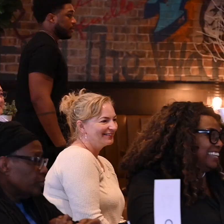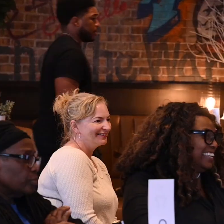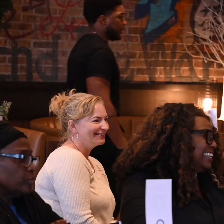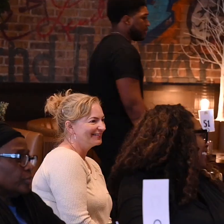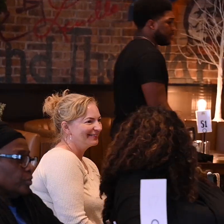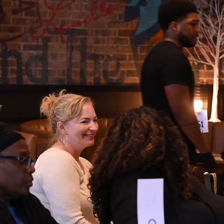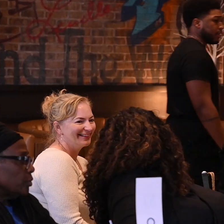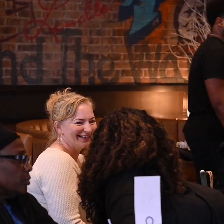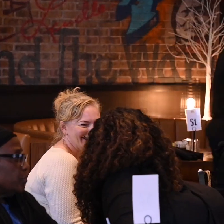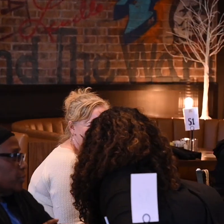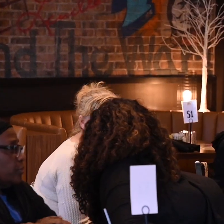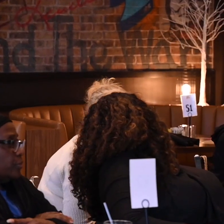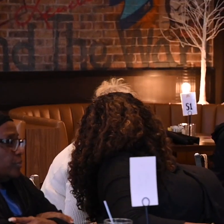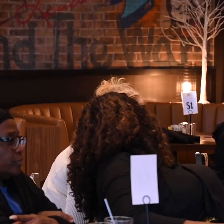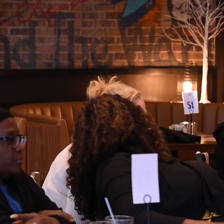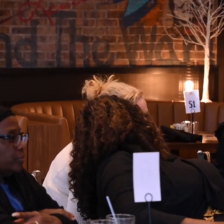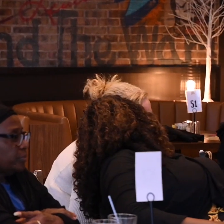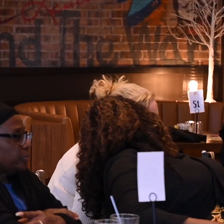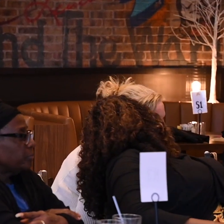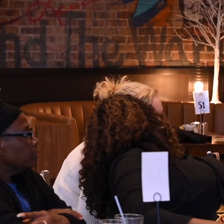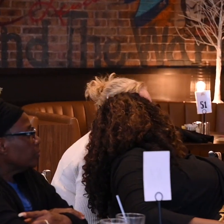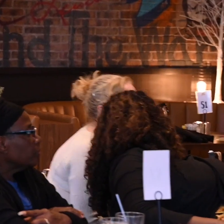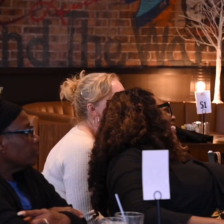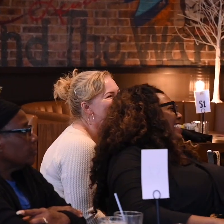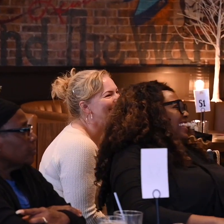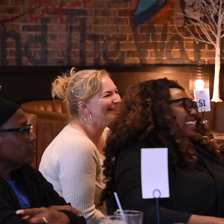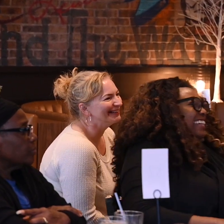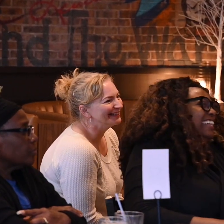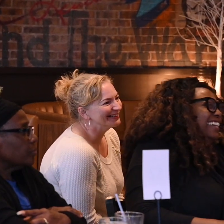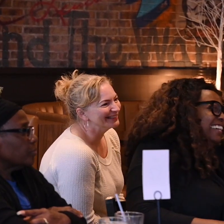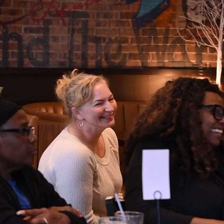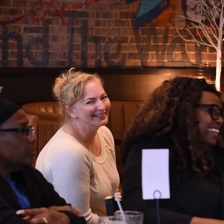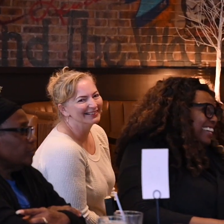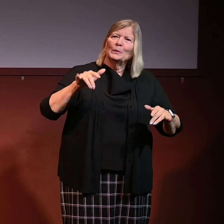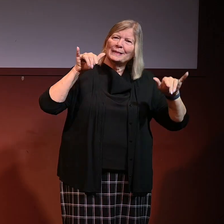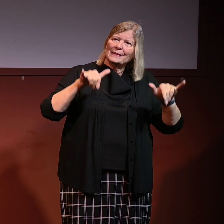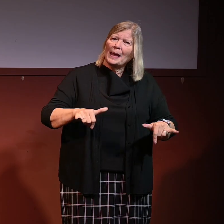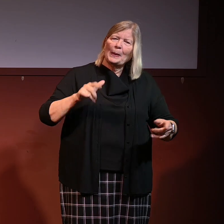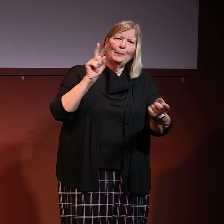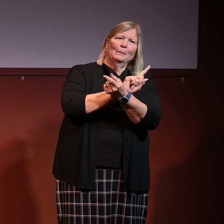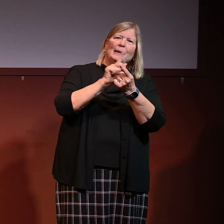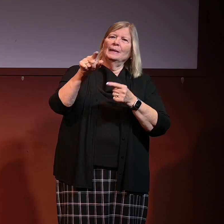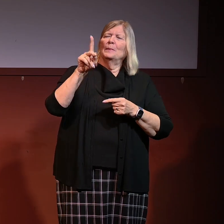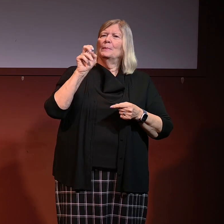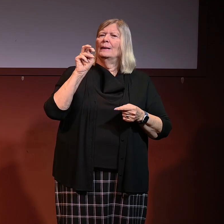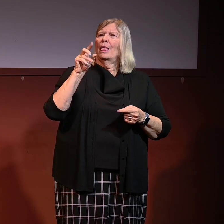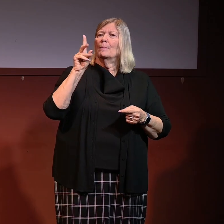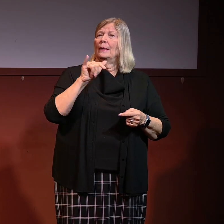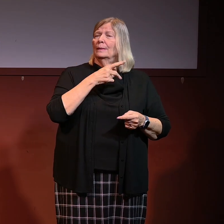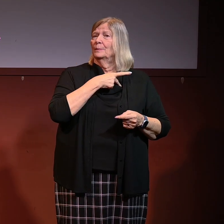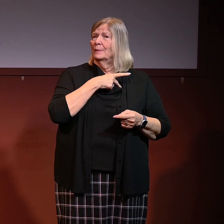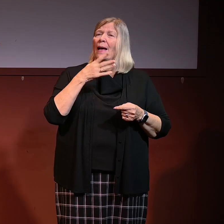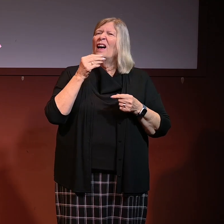And to all of our guests here this evening, thank you for coming tonight. We invite you to stay and meet Penelope, and be sure one of these